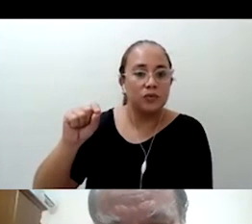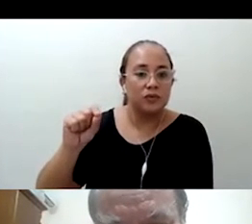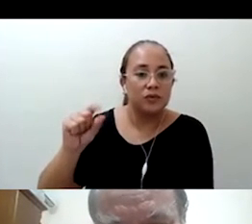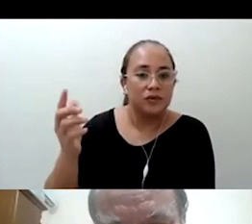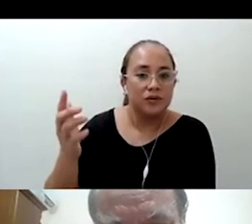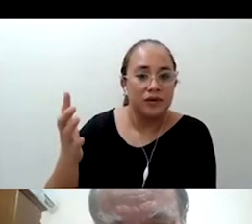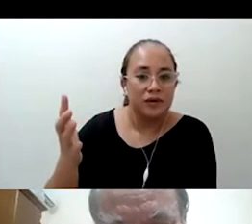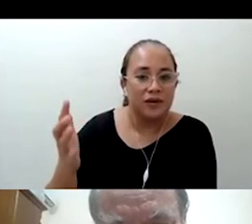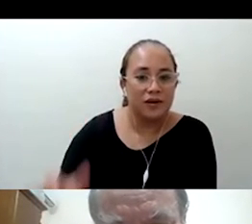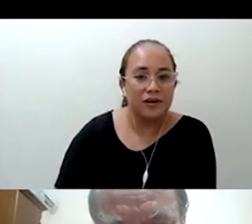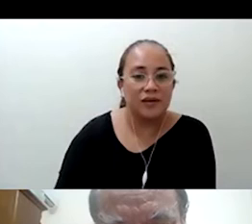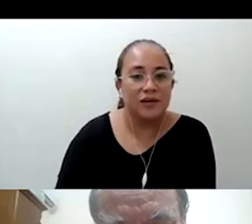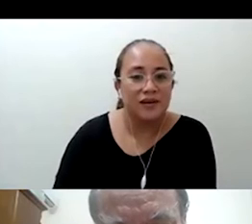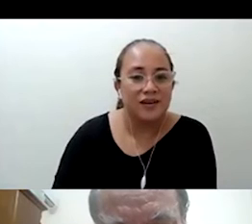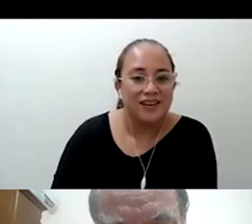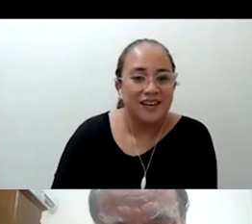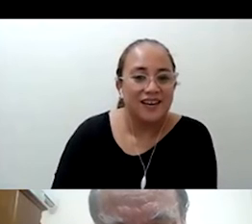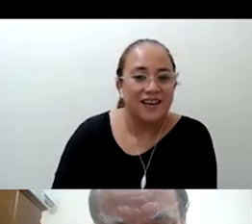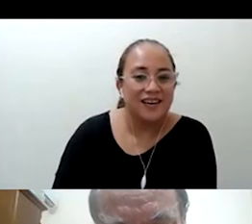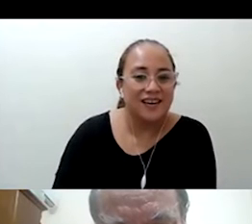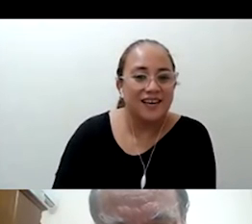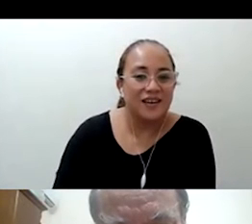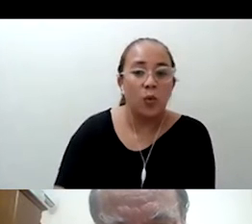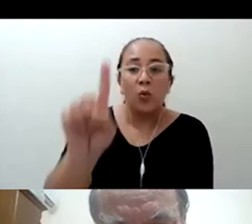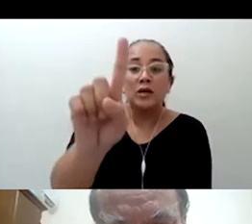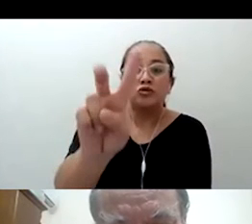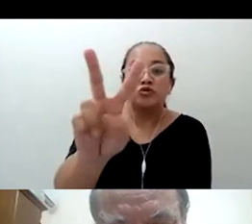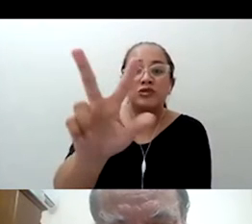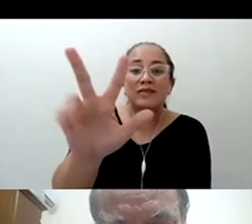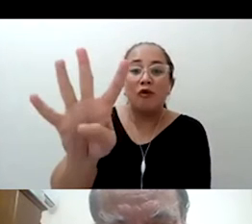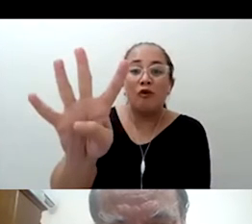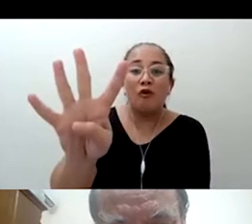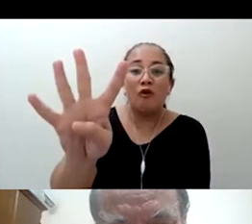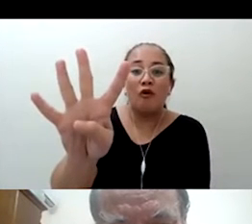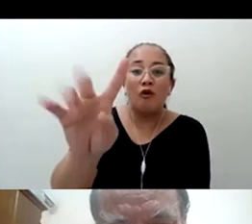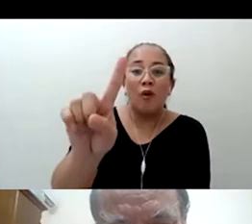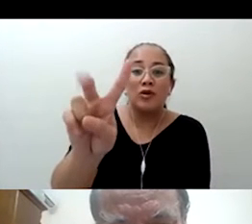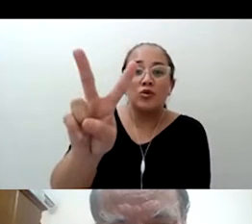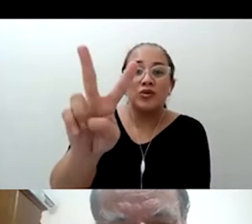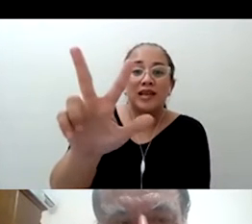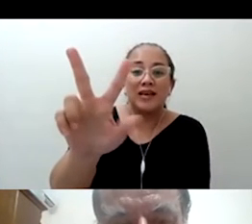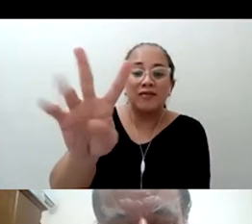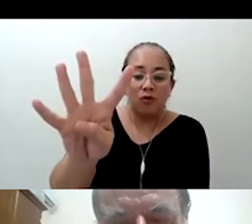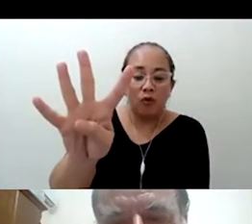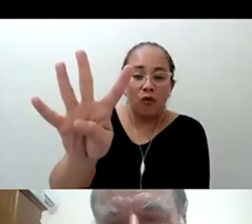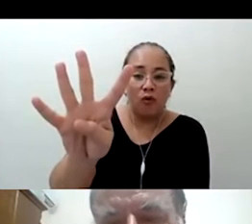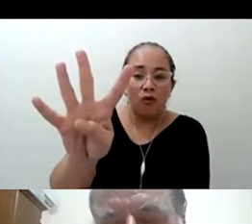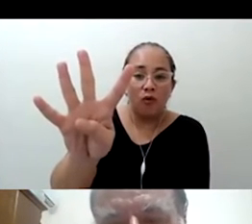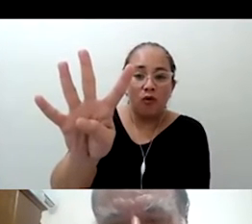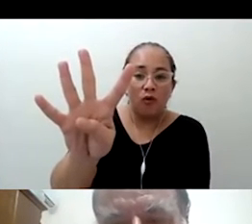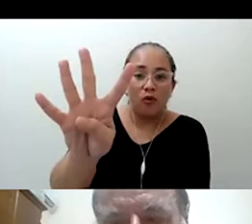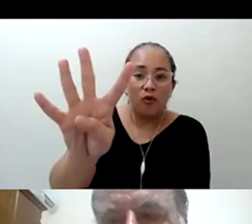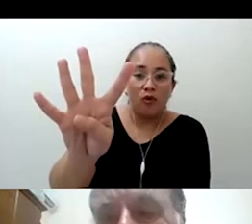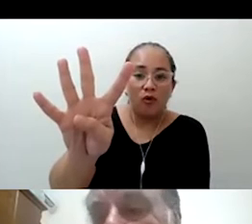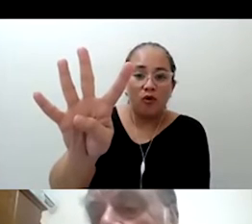Jack is asking that are we going to refer to these signs? The 1, 2, 3, 4 earlier? Yeah, the same signs as